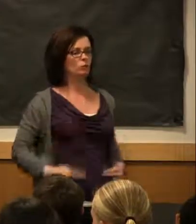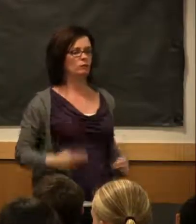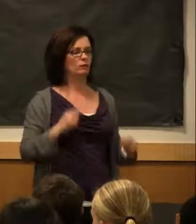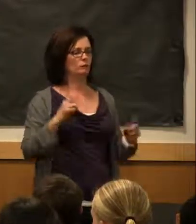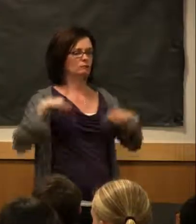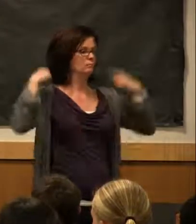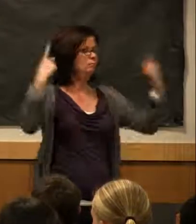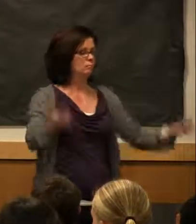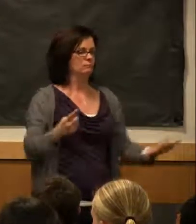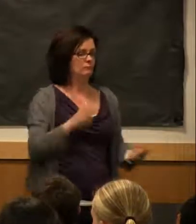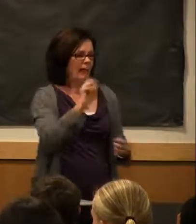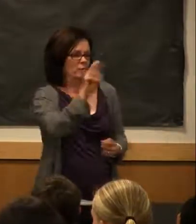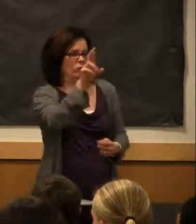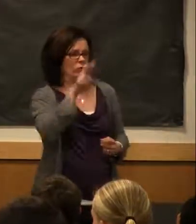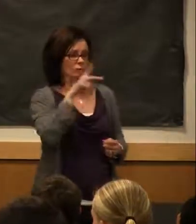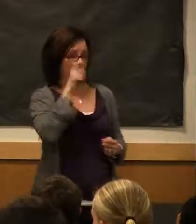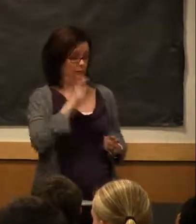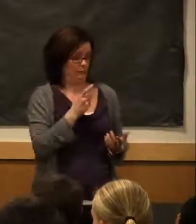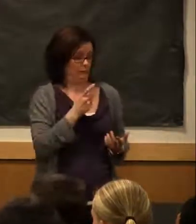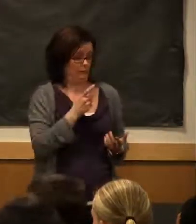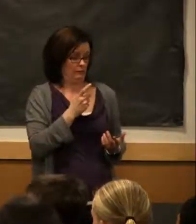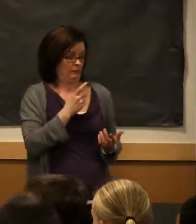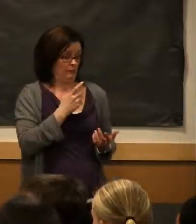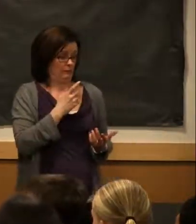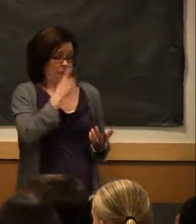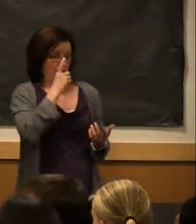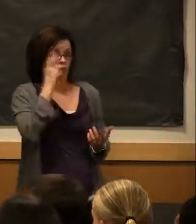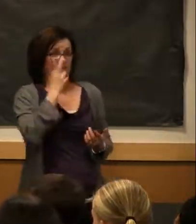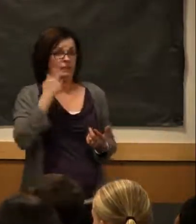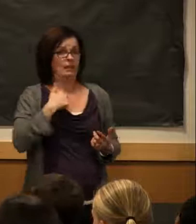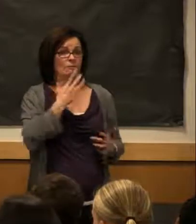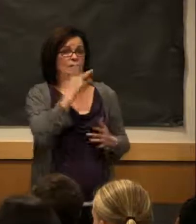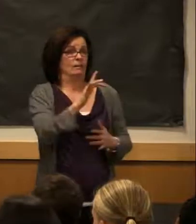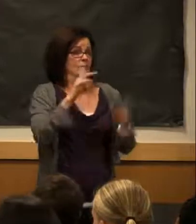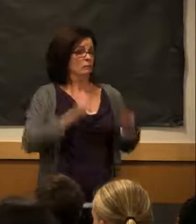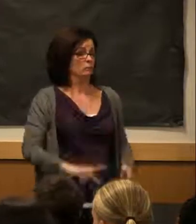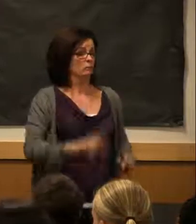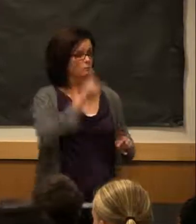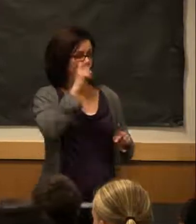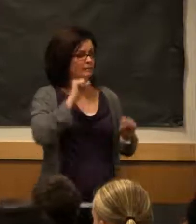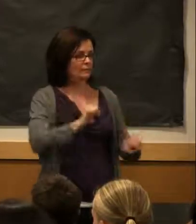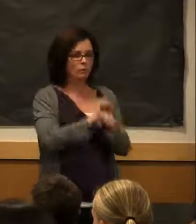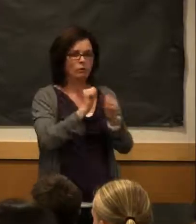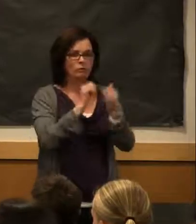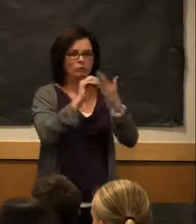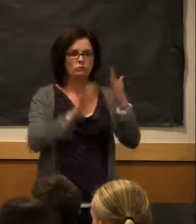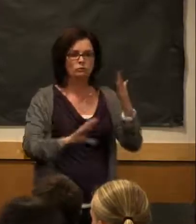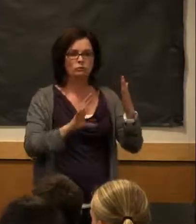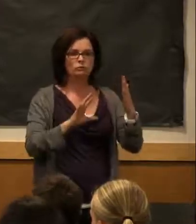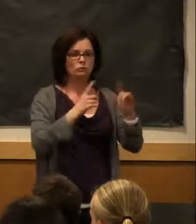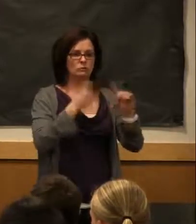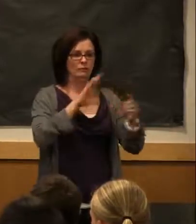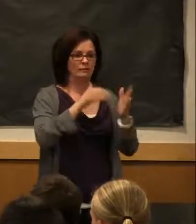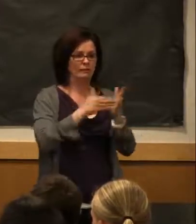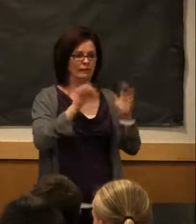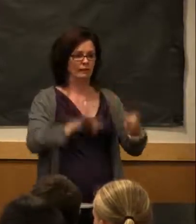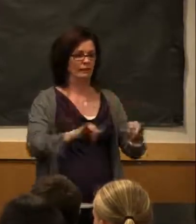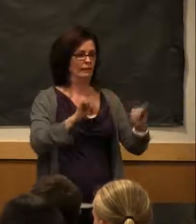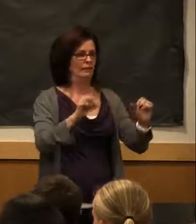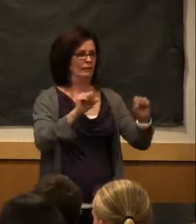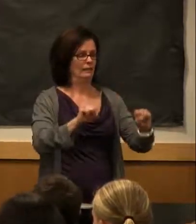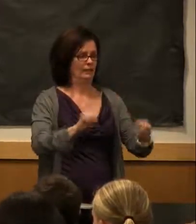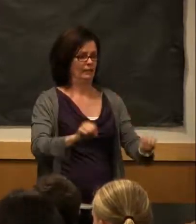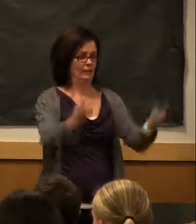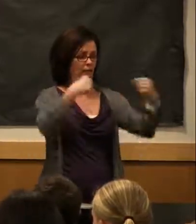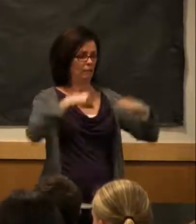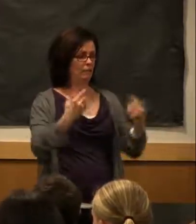because of my kids. Part of it is because I get to work with students at the center that come here from all over the world.